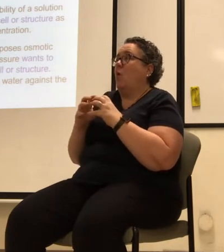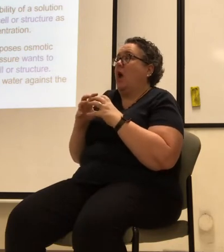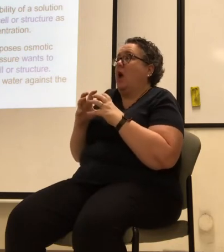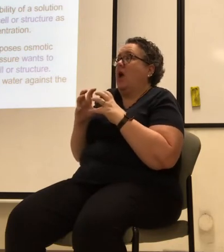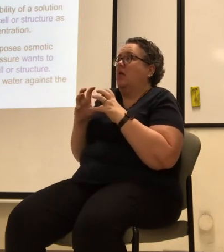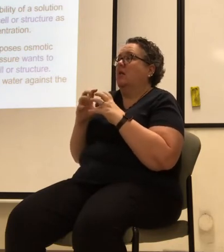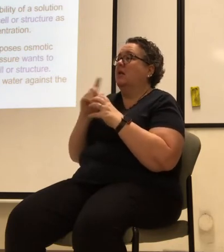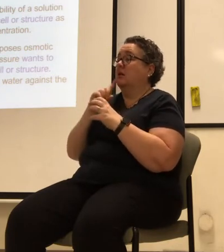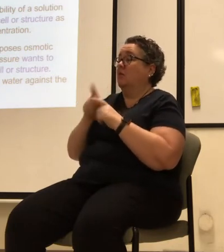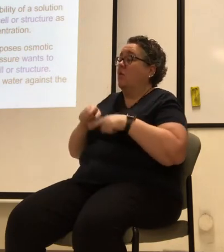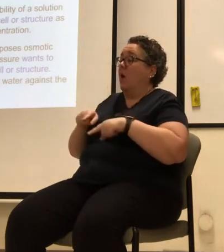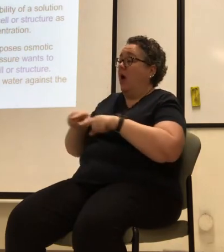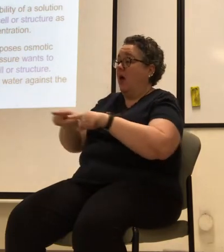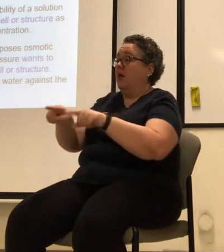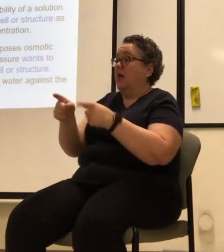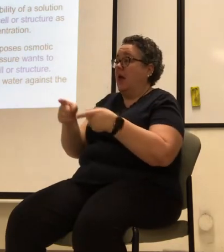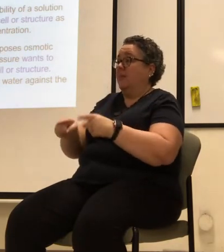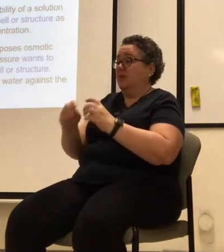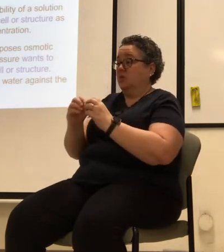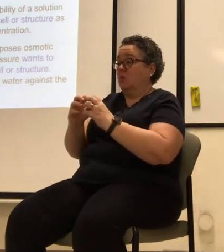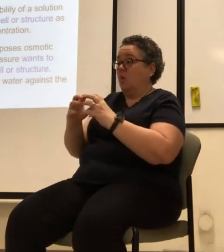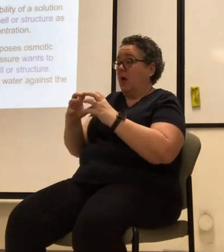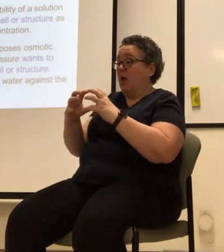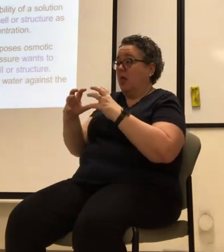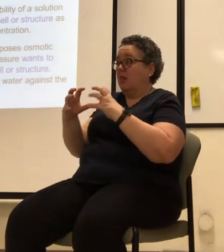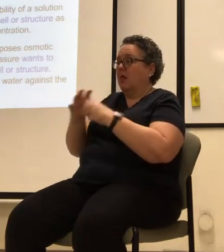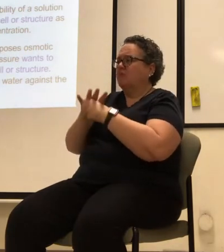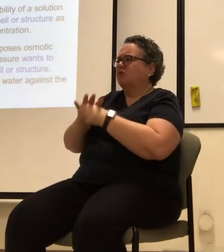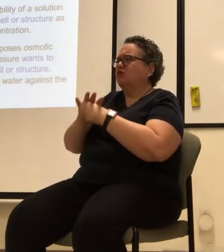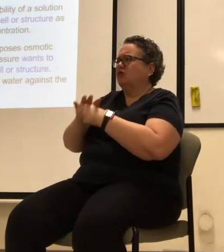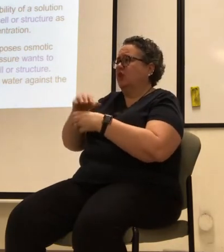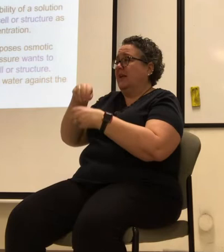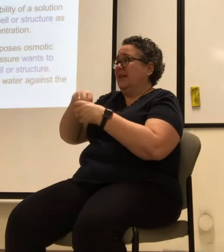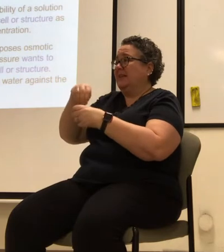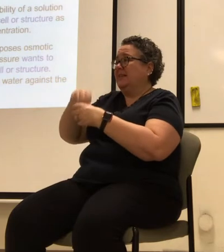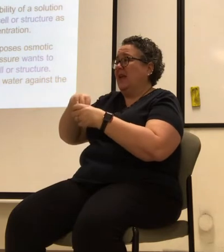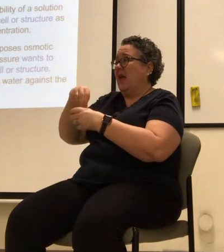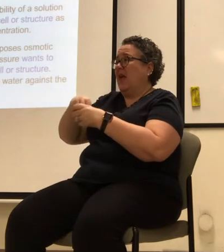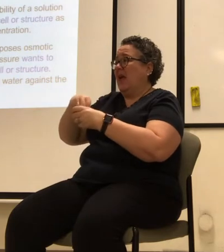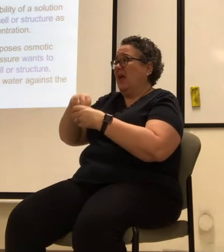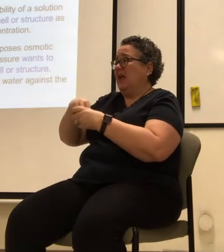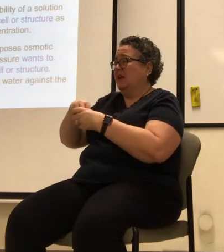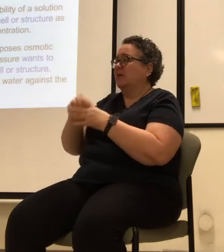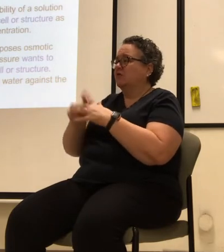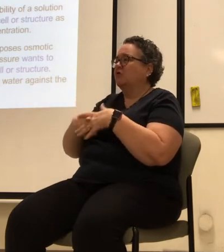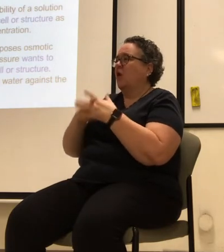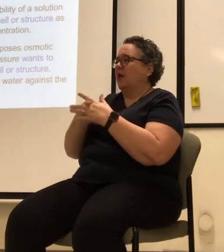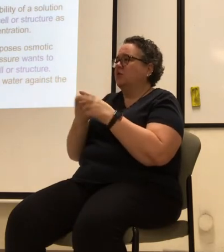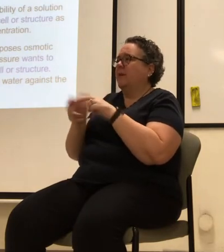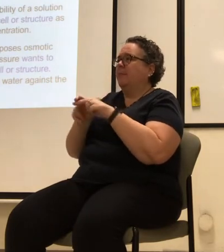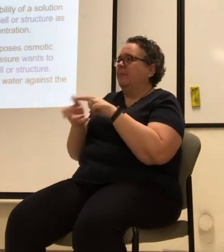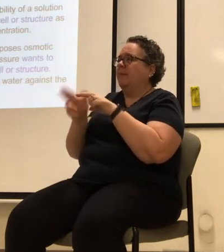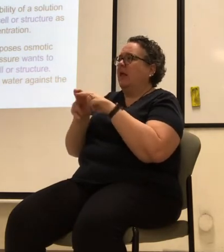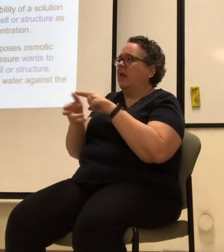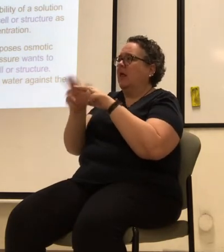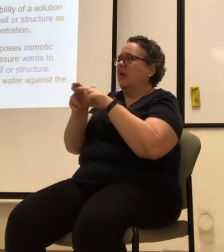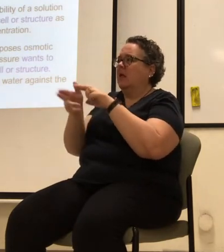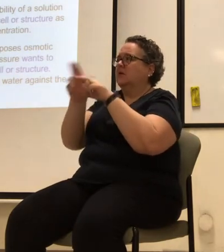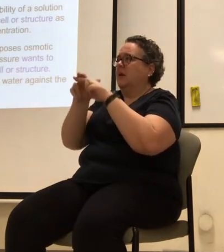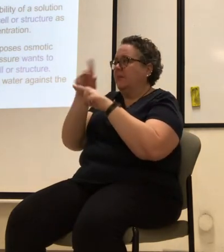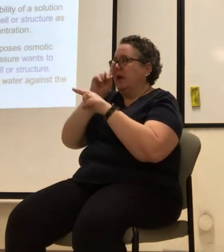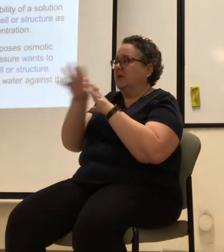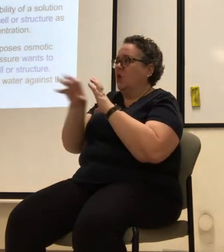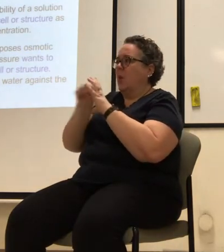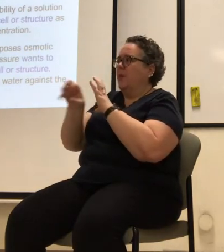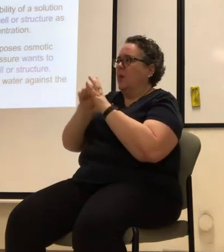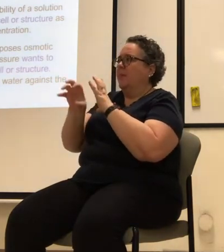As it swells, the pressure inside is starting to build up because it's taking on so many fluids.